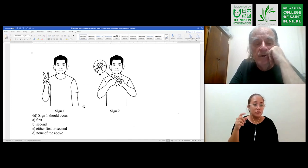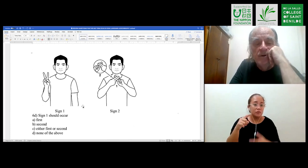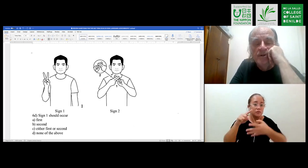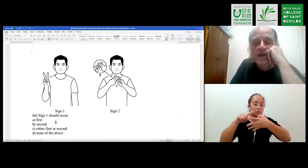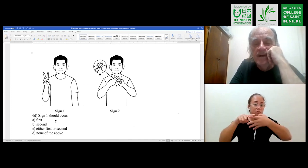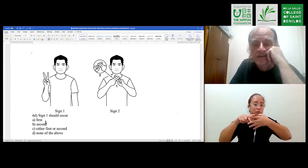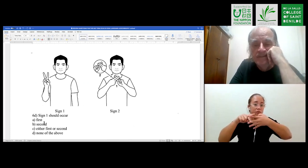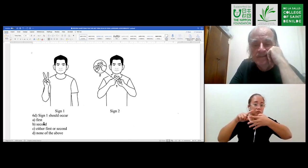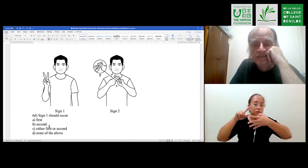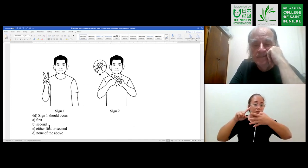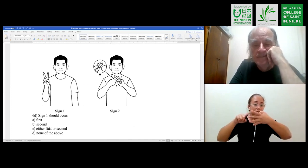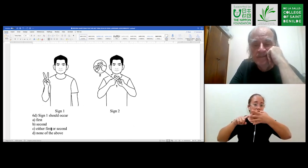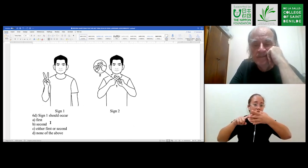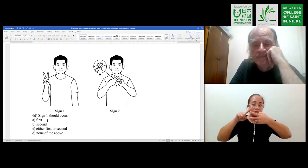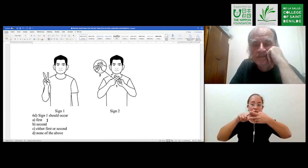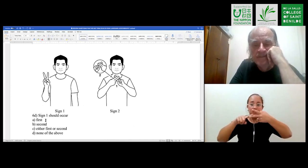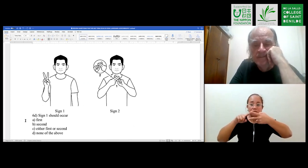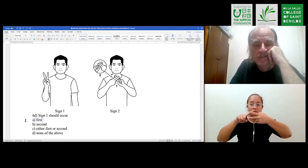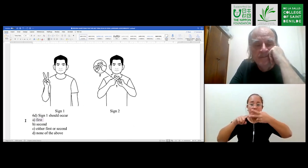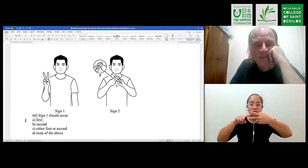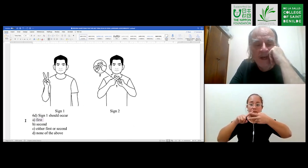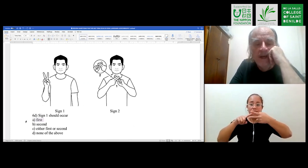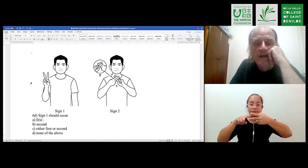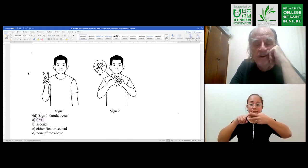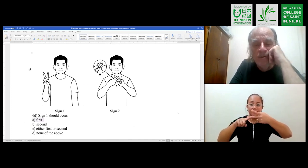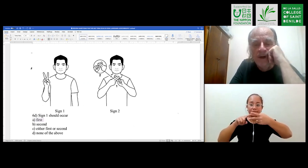occur second. A. A, correct.